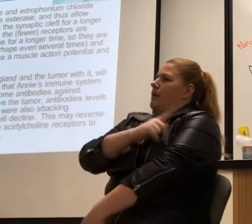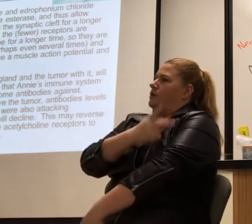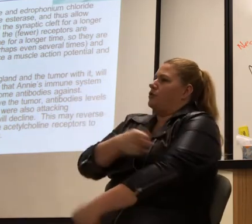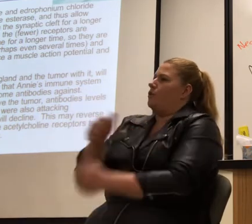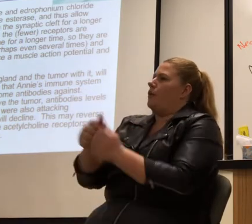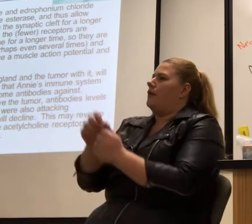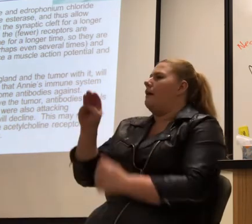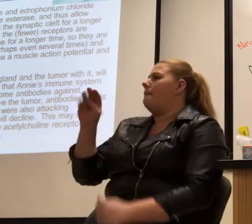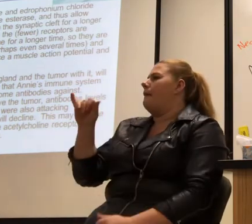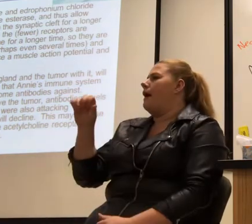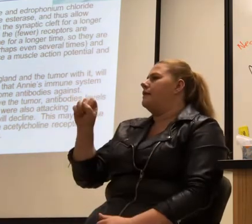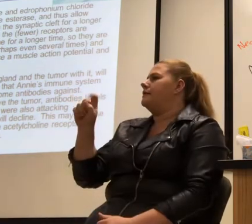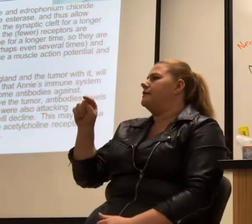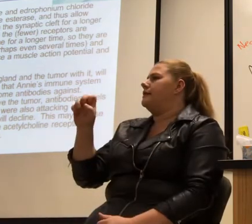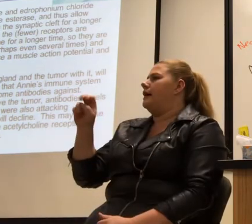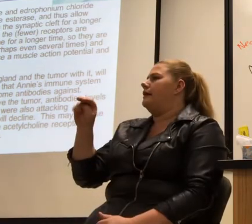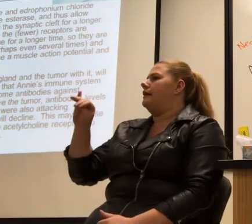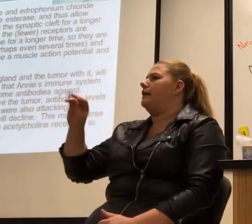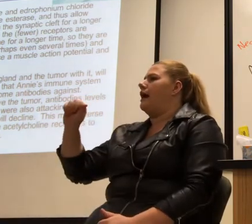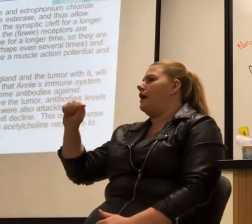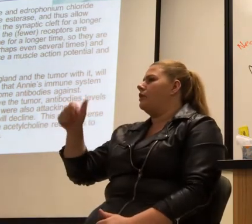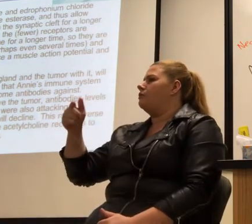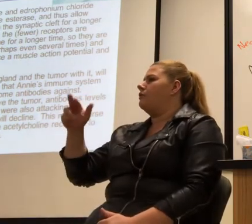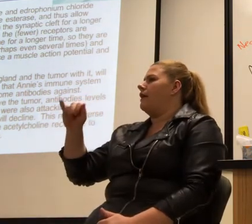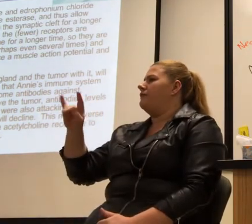myasthenia gravis, we'll just call it MG for short.